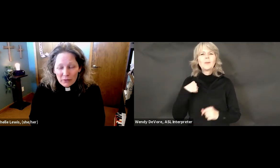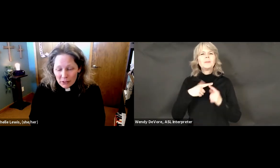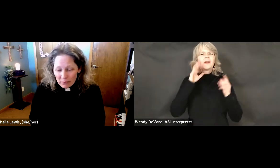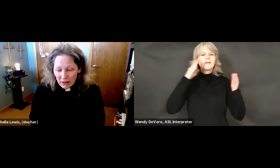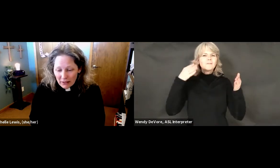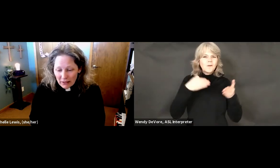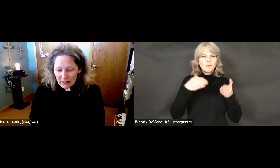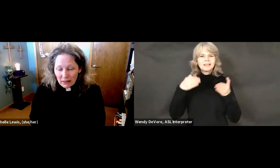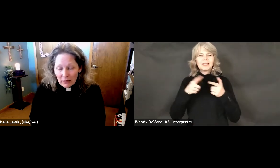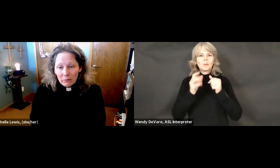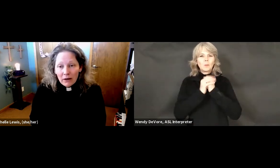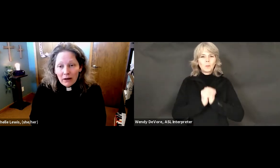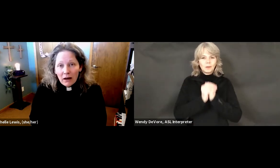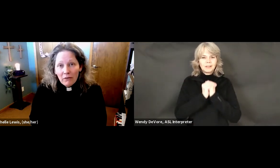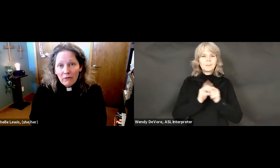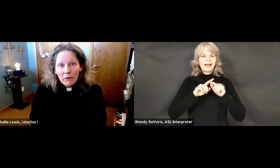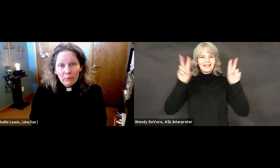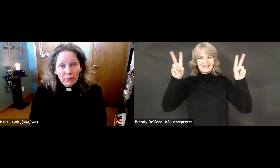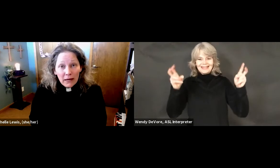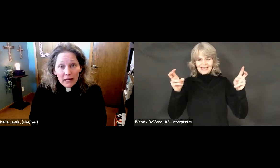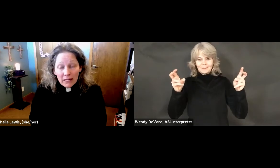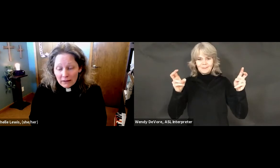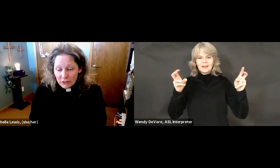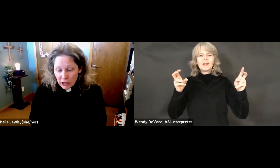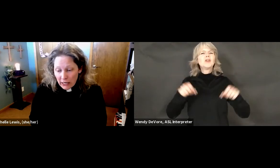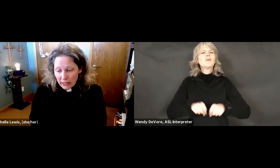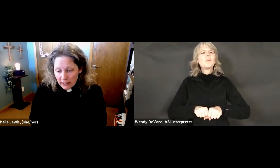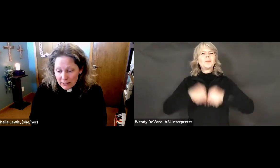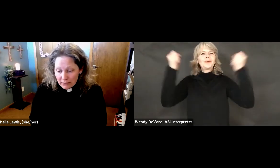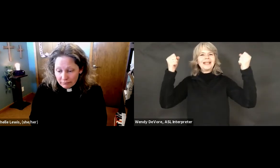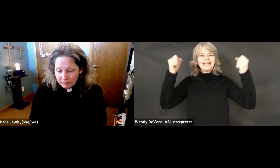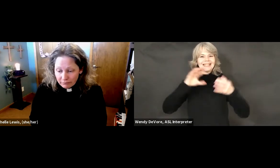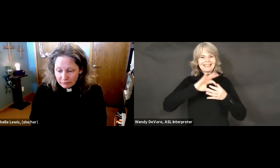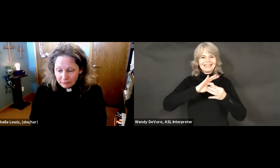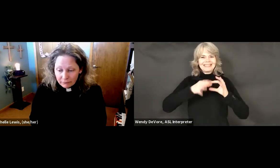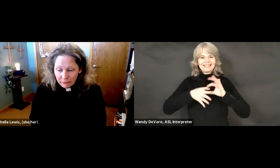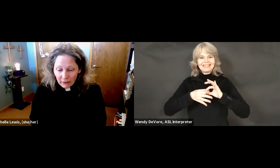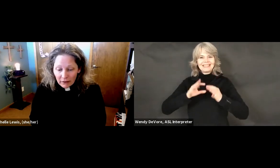in worship on a theme of breaking the chains.